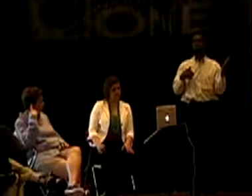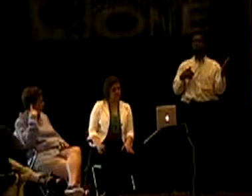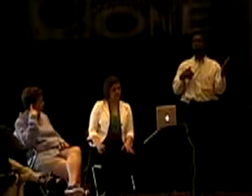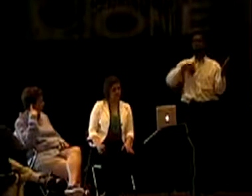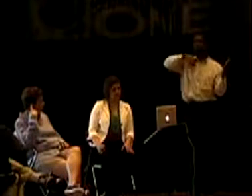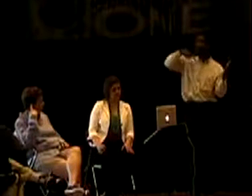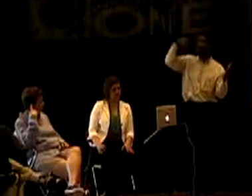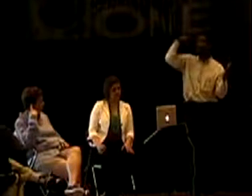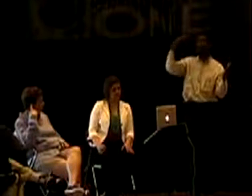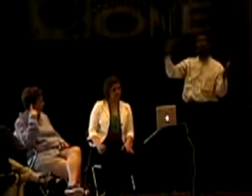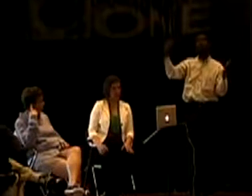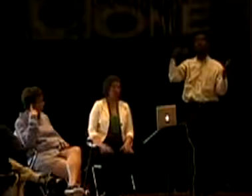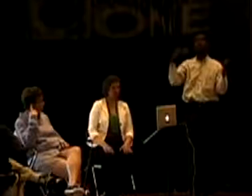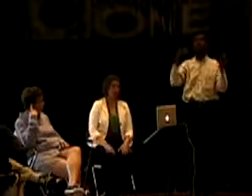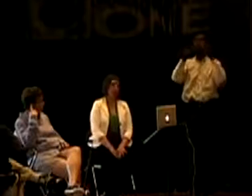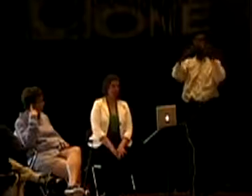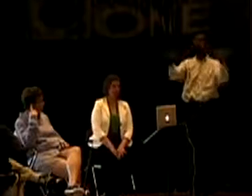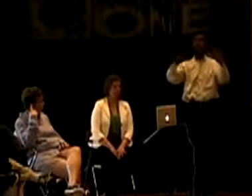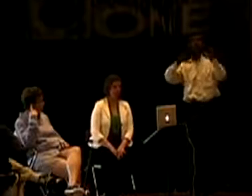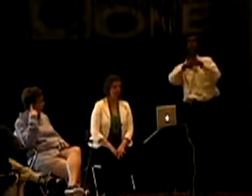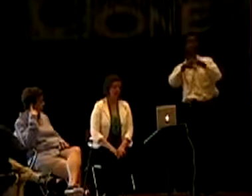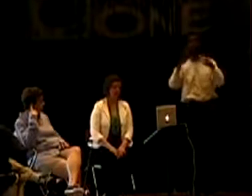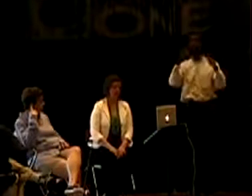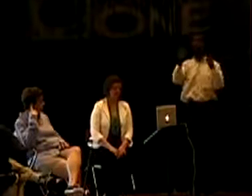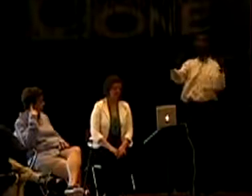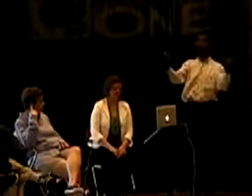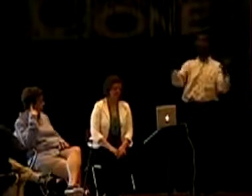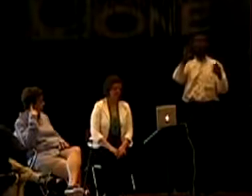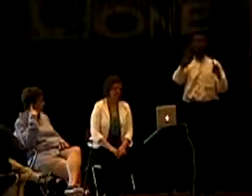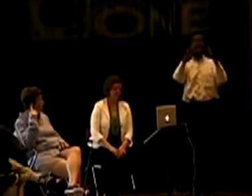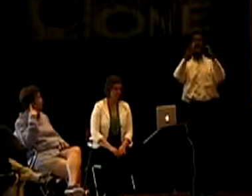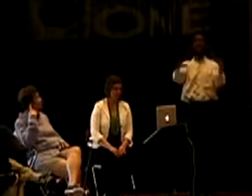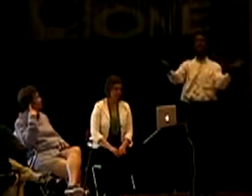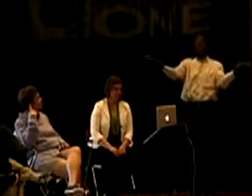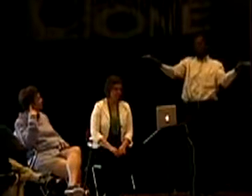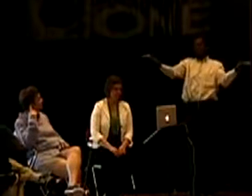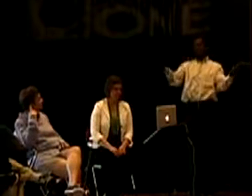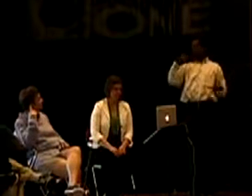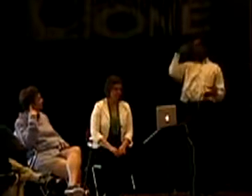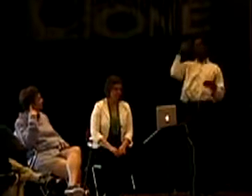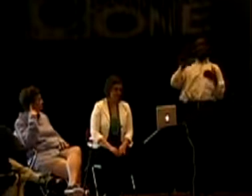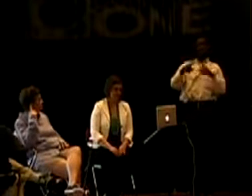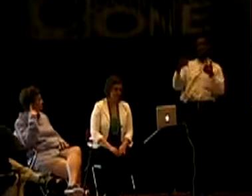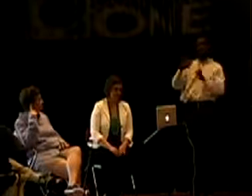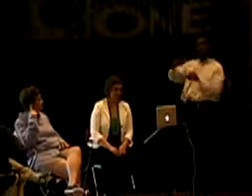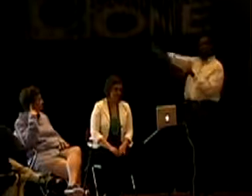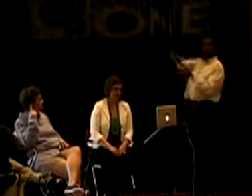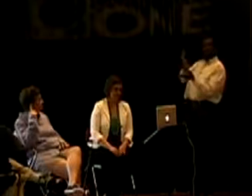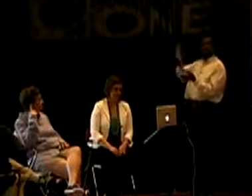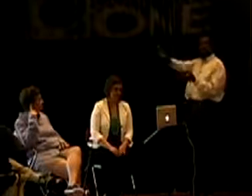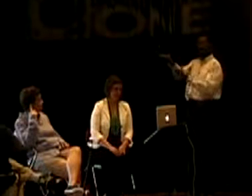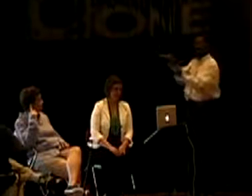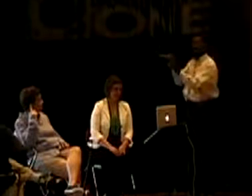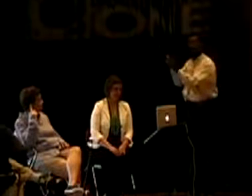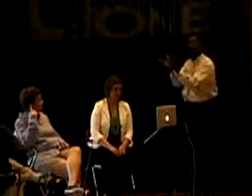bilingual. I just knew that that was a huge part of their relationship. The fact that whenever they were in the world,